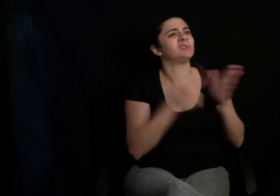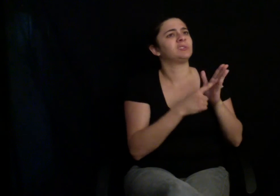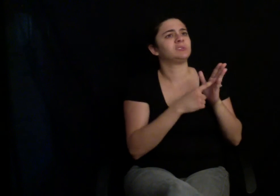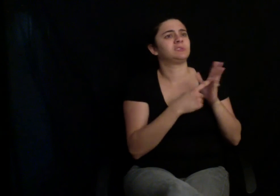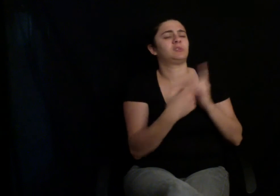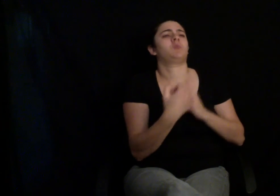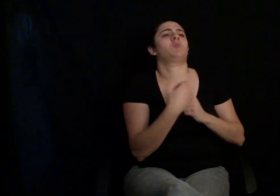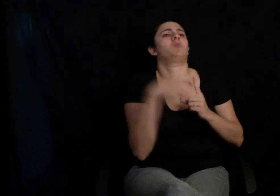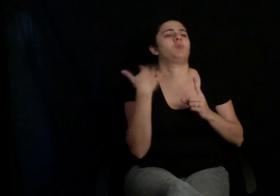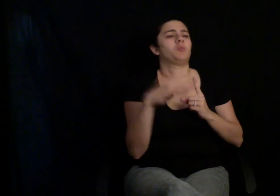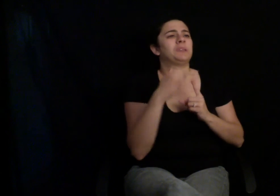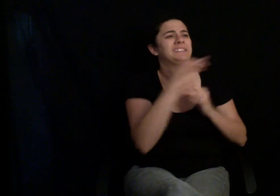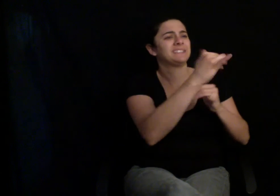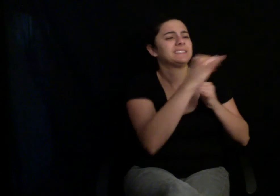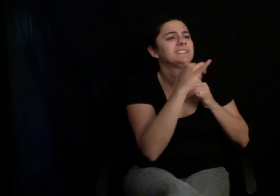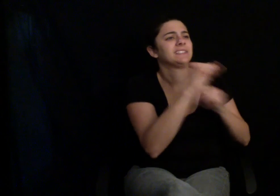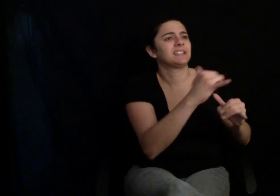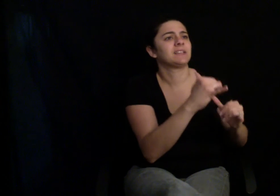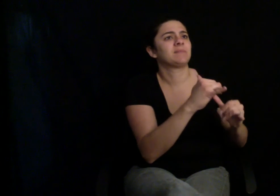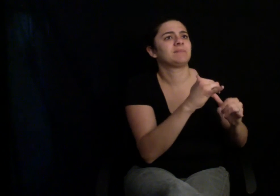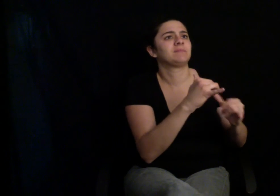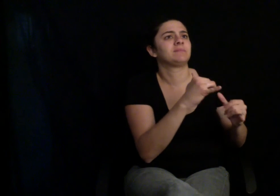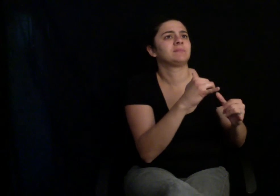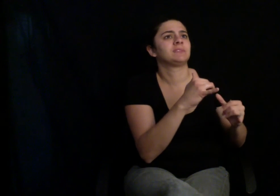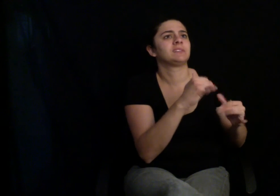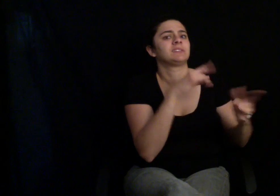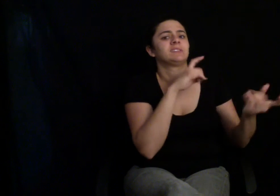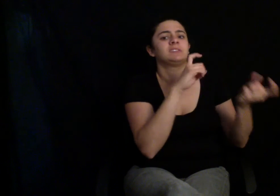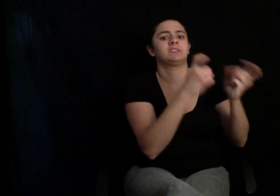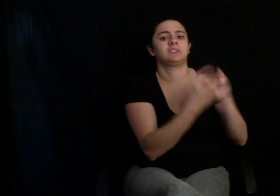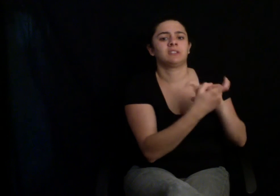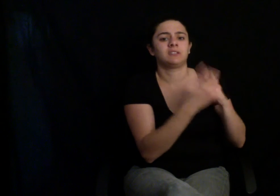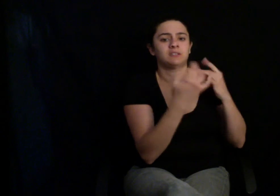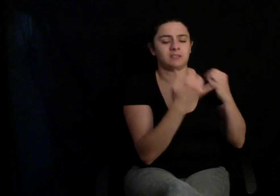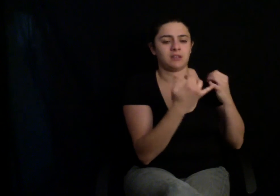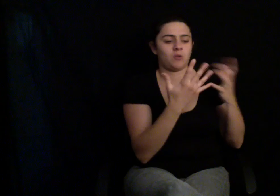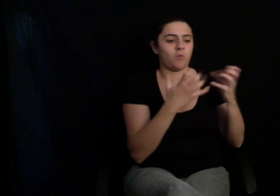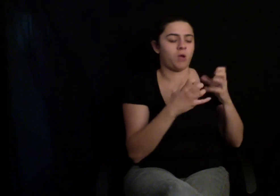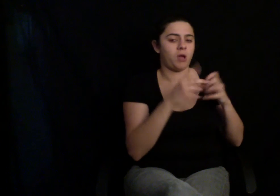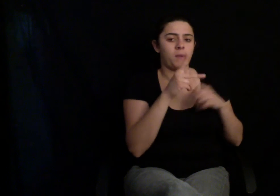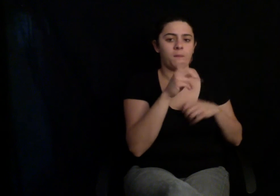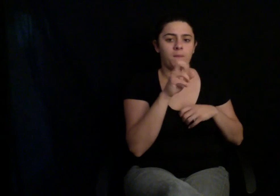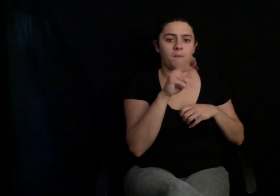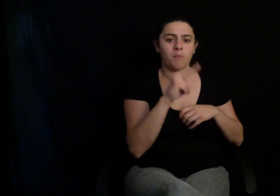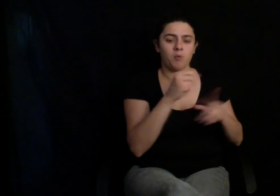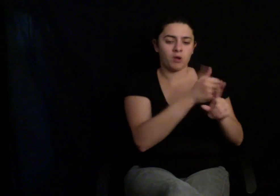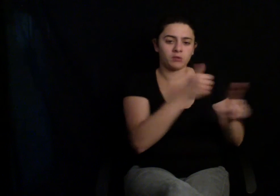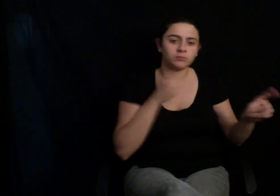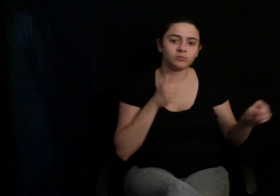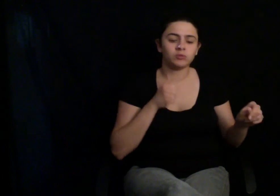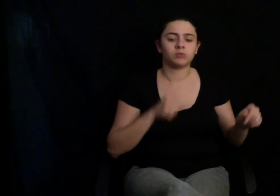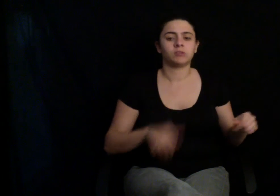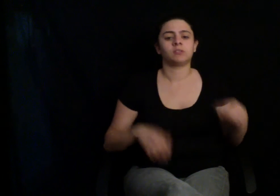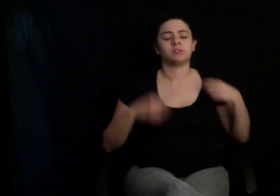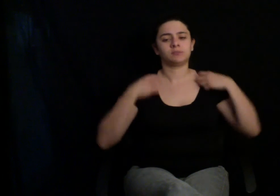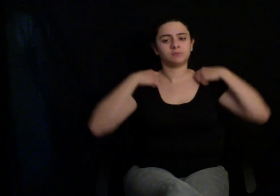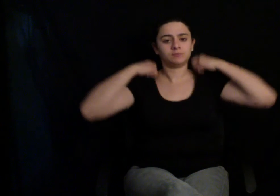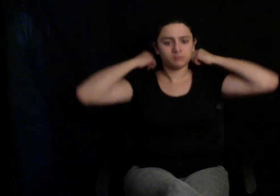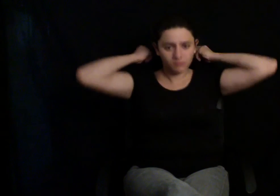actually join the community, and they'll be like, "Can I be unbanned? I really want to actually do this. I want to quit porn. I want to do no